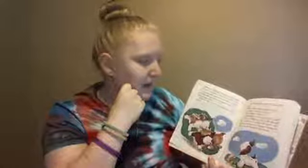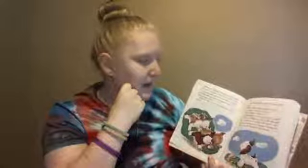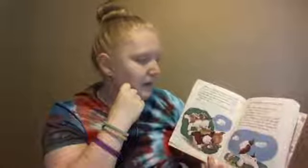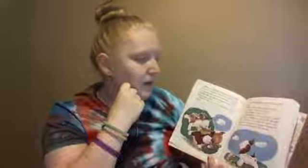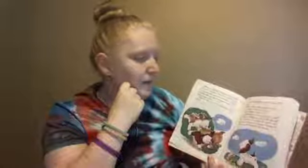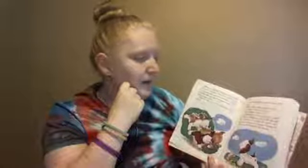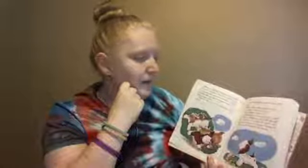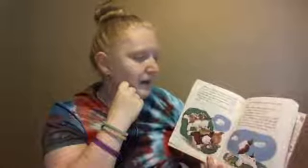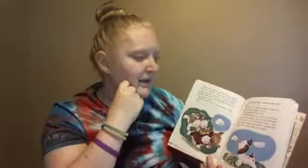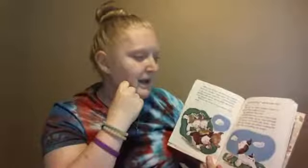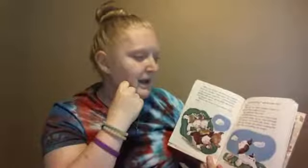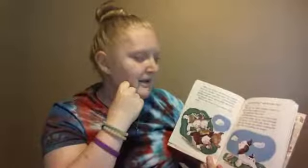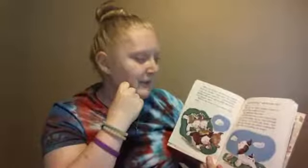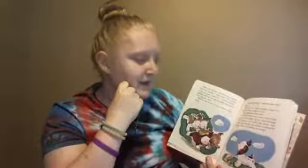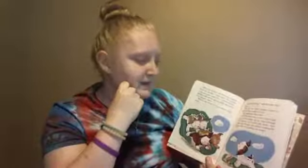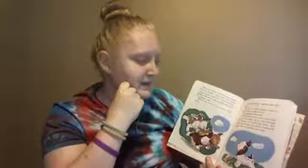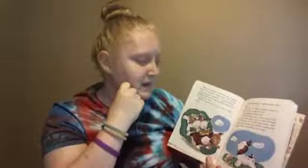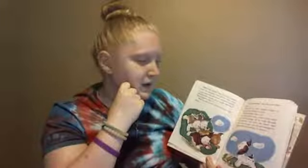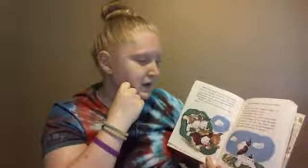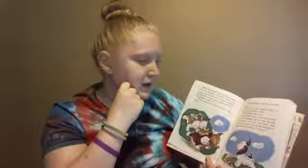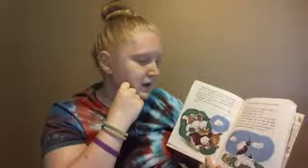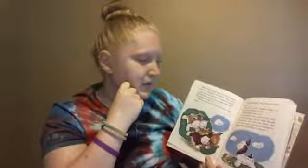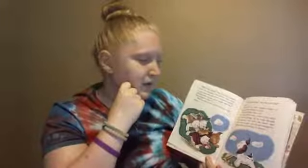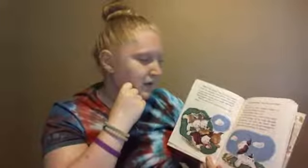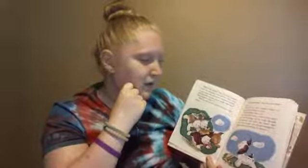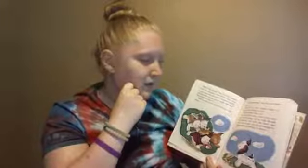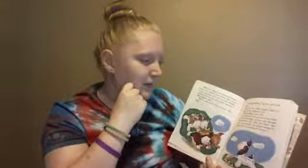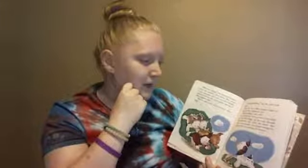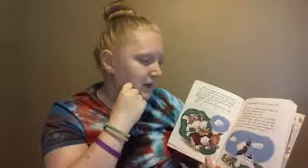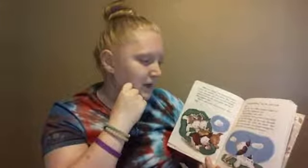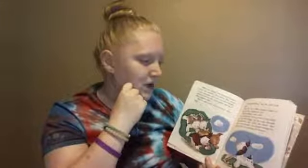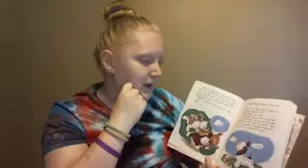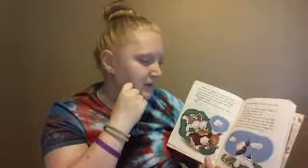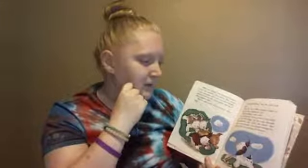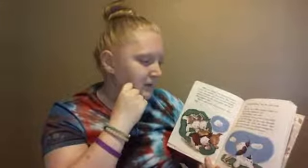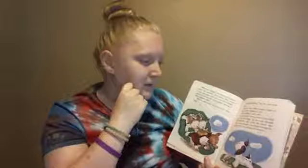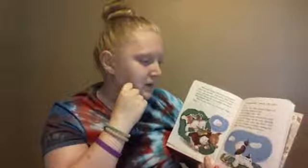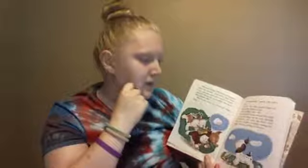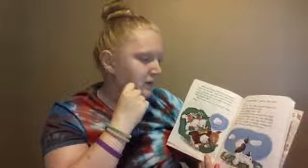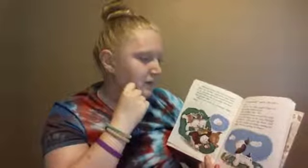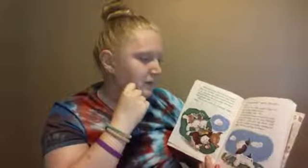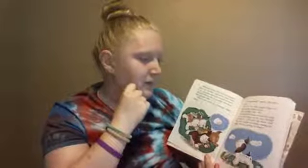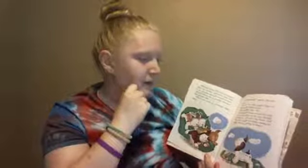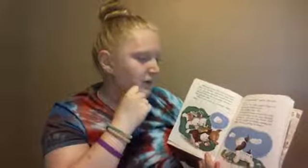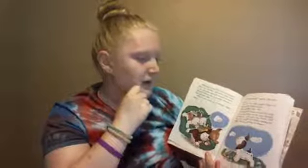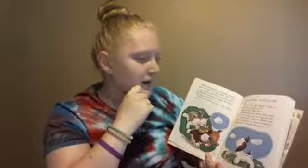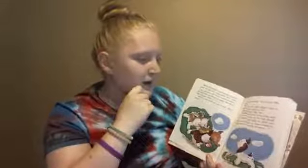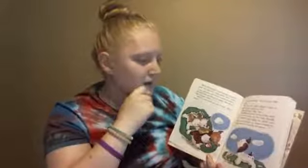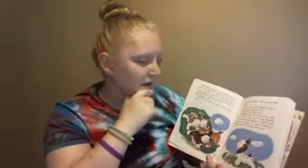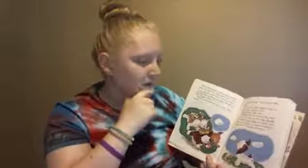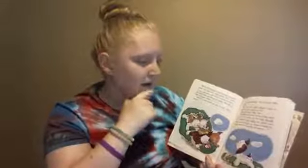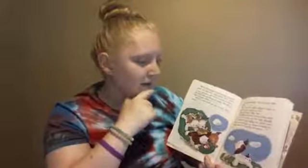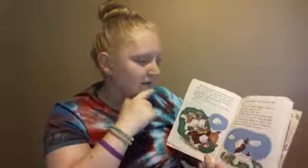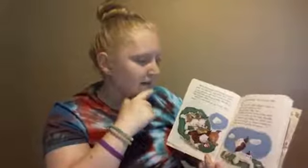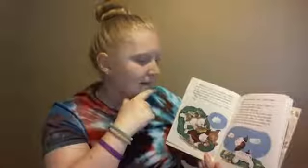and home they went as fast as they could go, over the bridge, up the road, through the meadow, and under the fence.